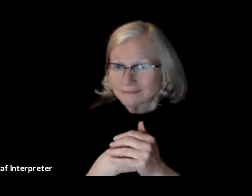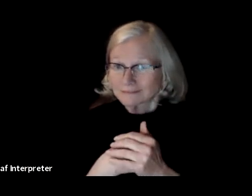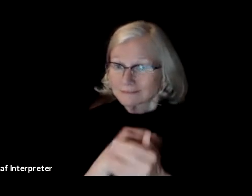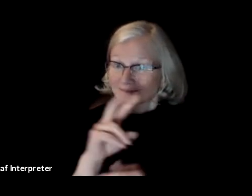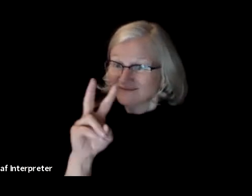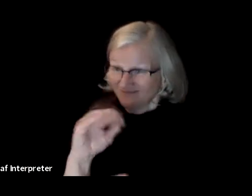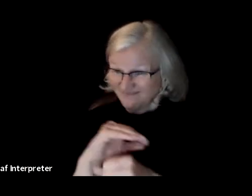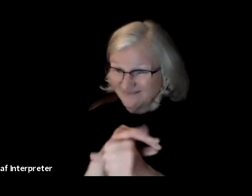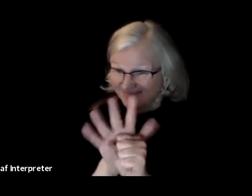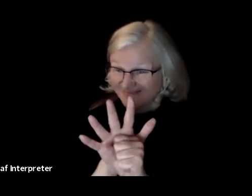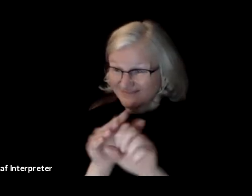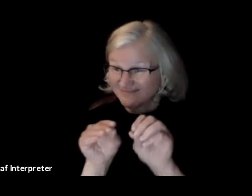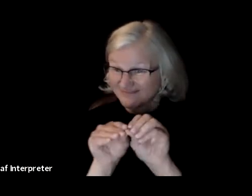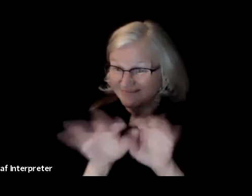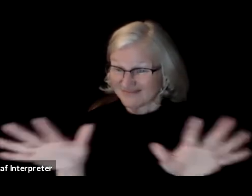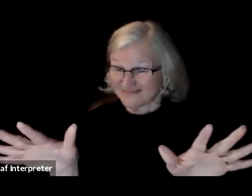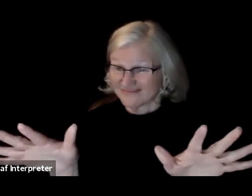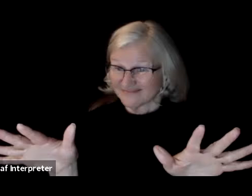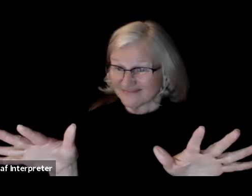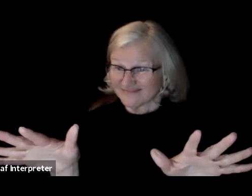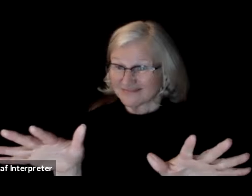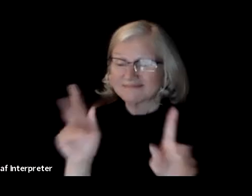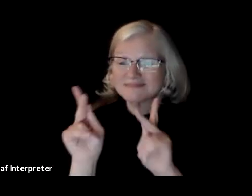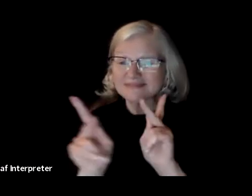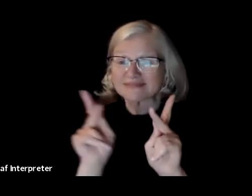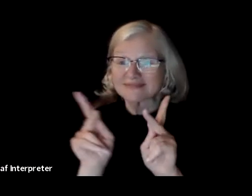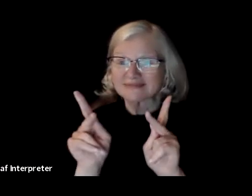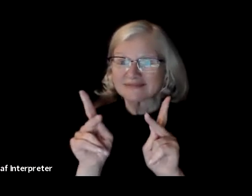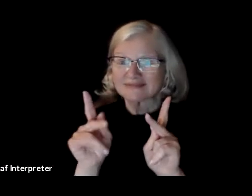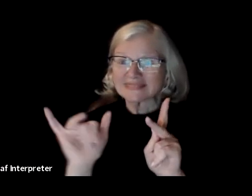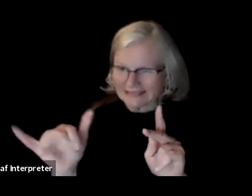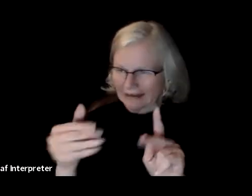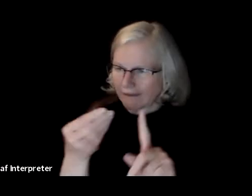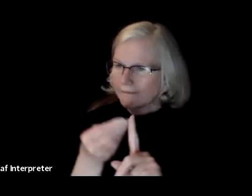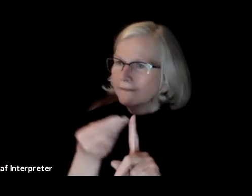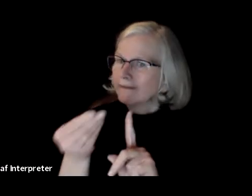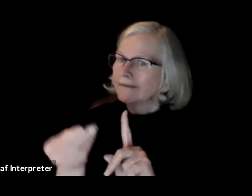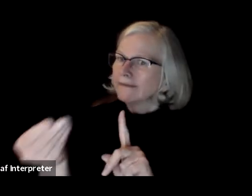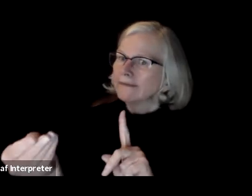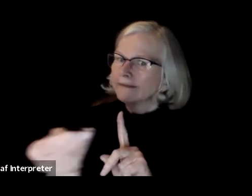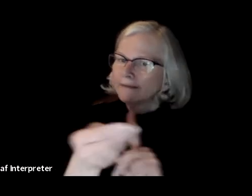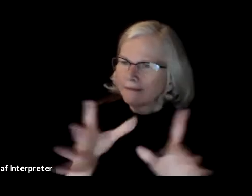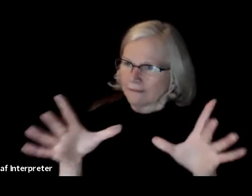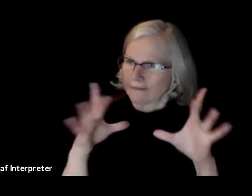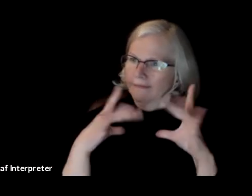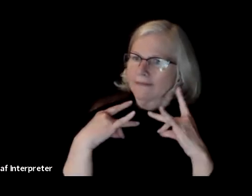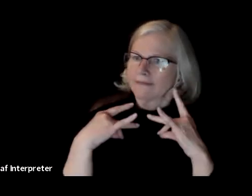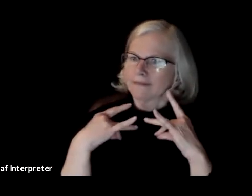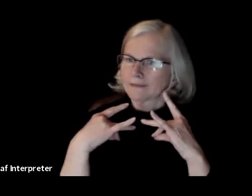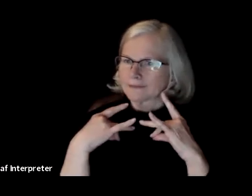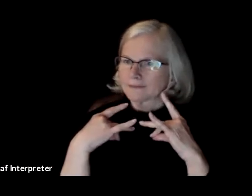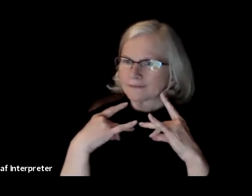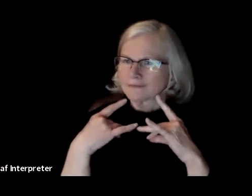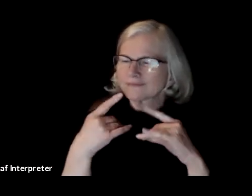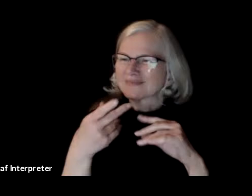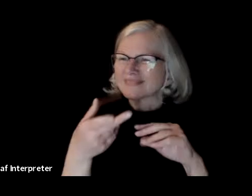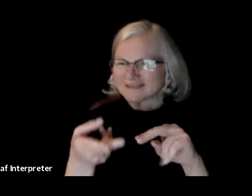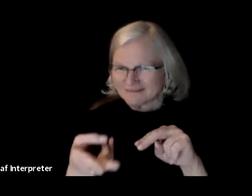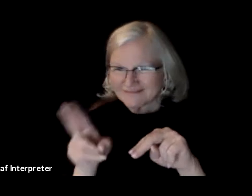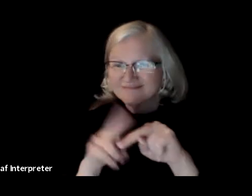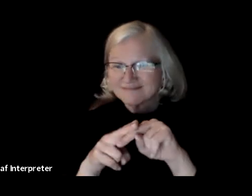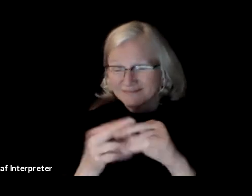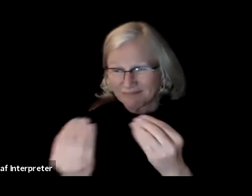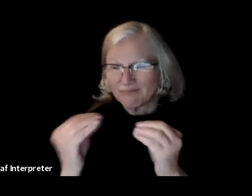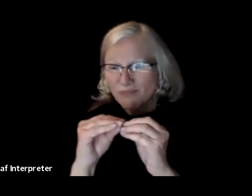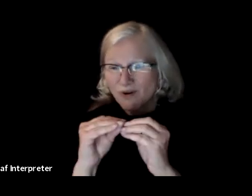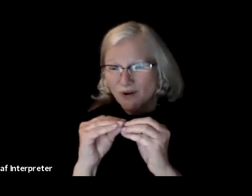susceptible people, we will continue to focus on boosting vaccination rates and maintaining support for facilities